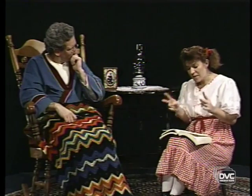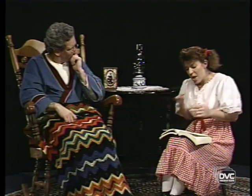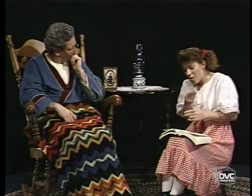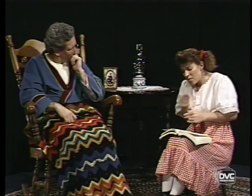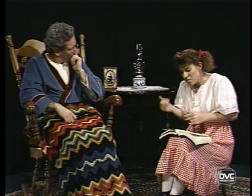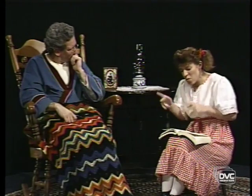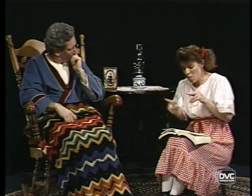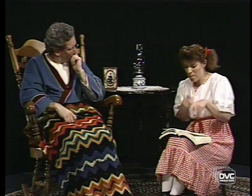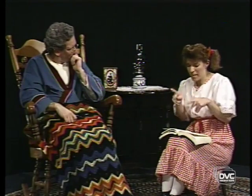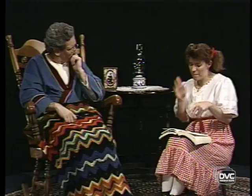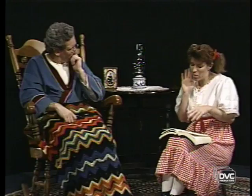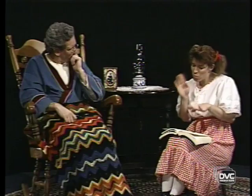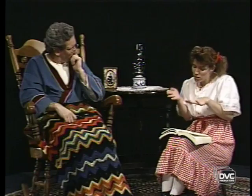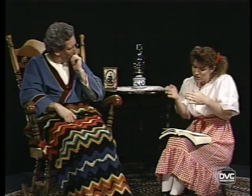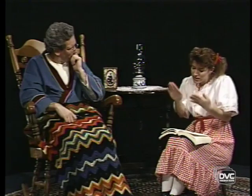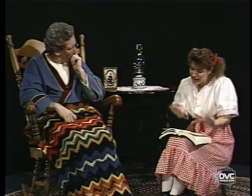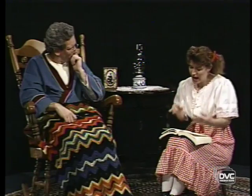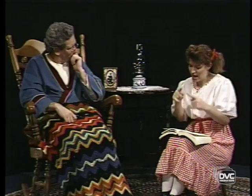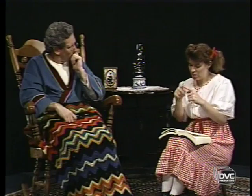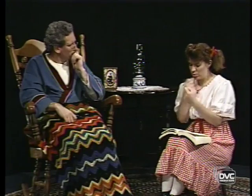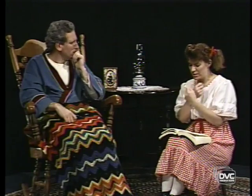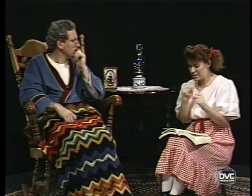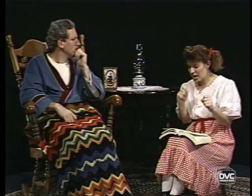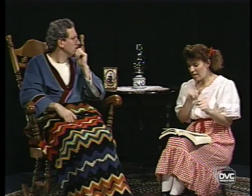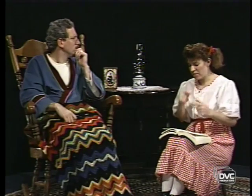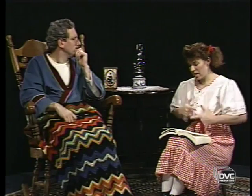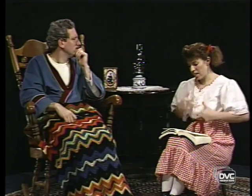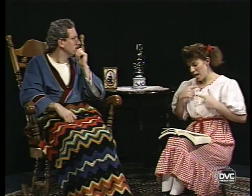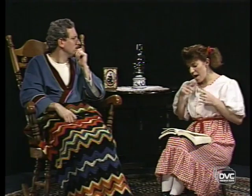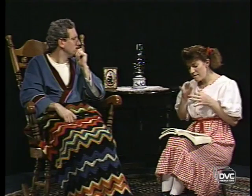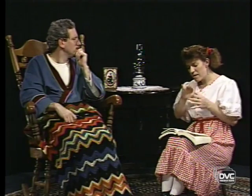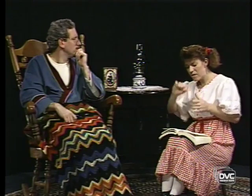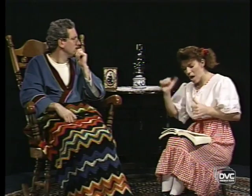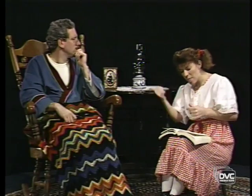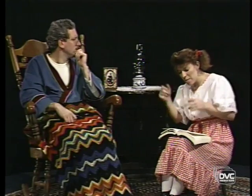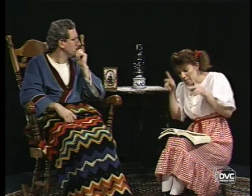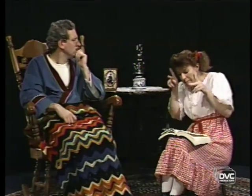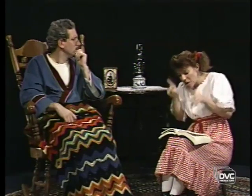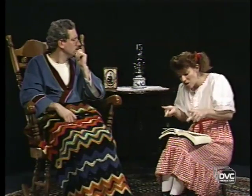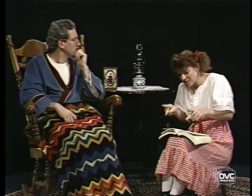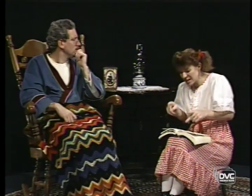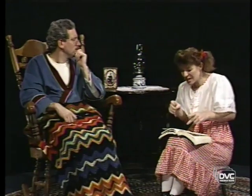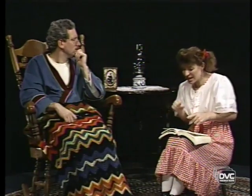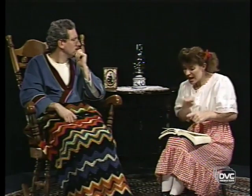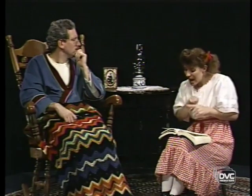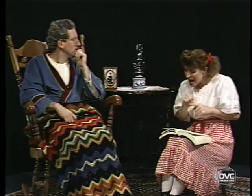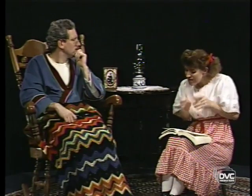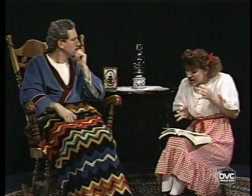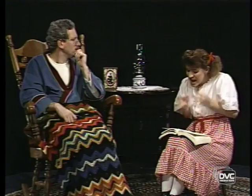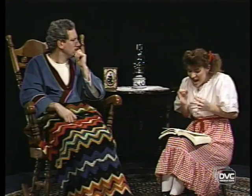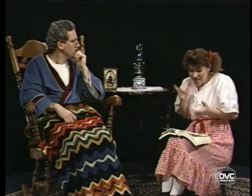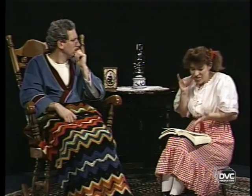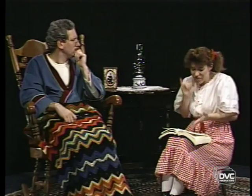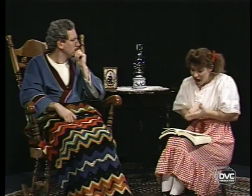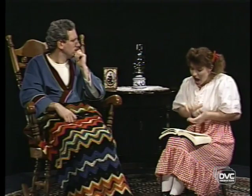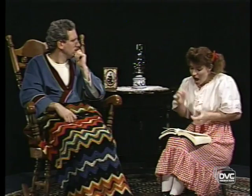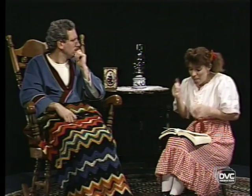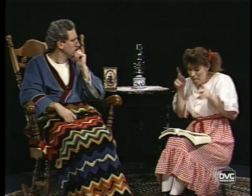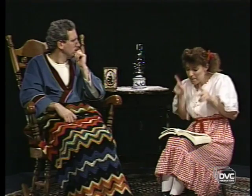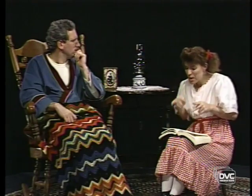8 very few people will die to say save someone else but